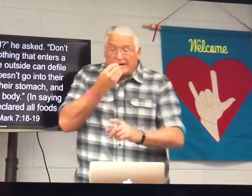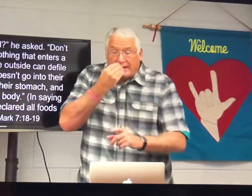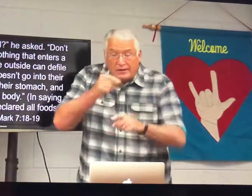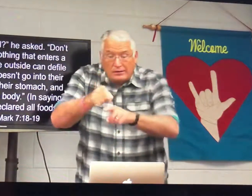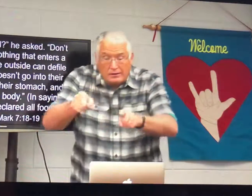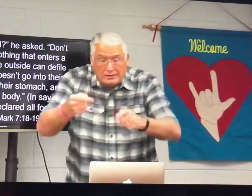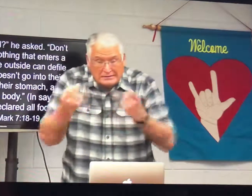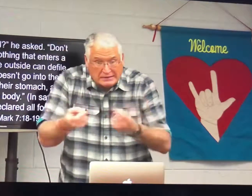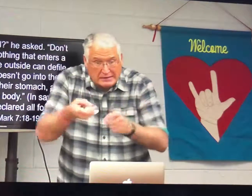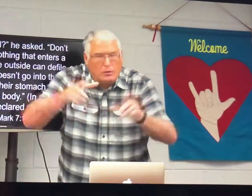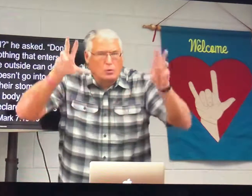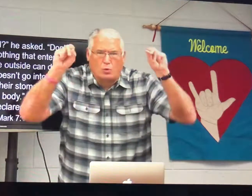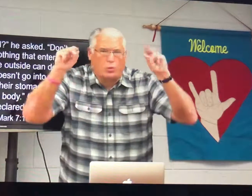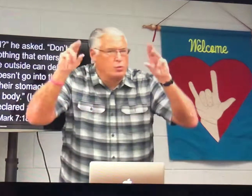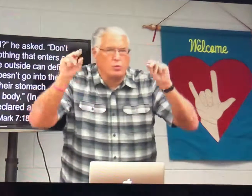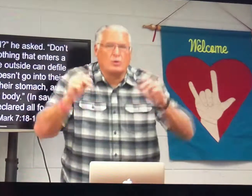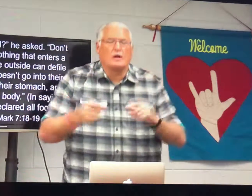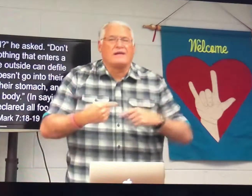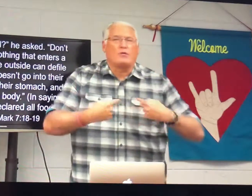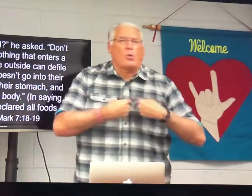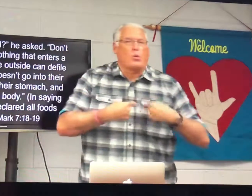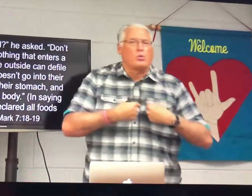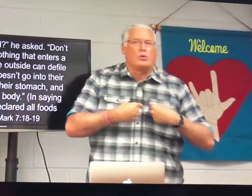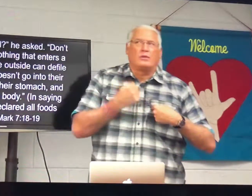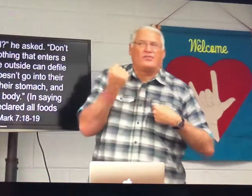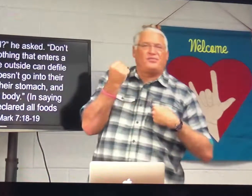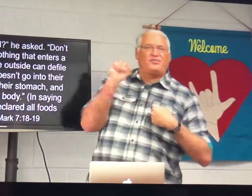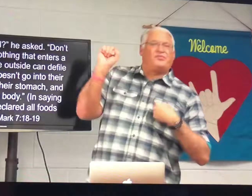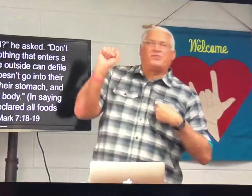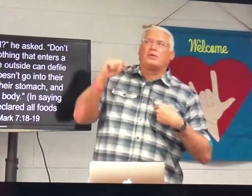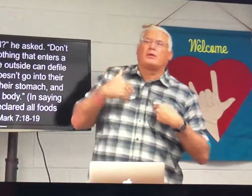fastball consistently in the mid-90s, sometimes a pop or two more.